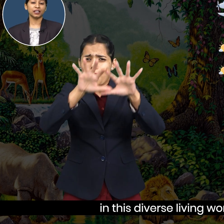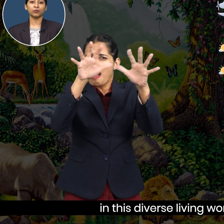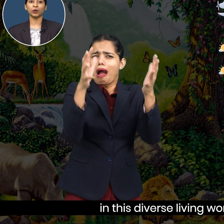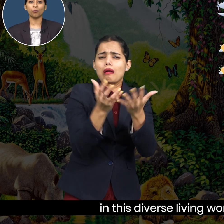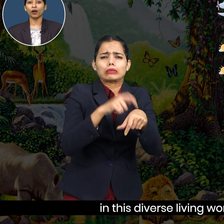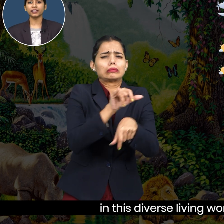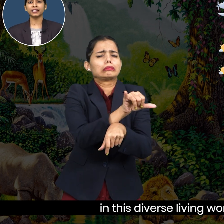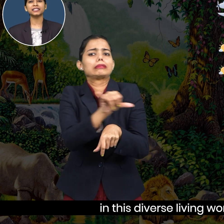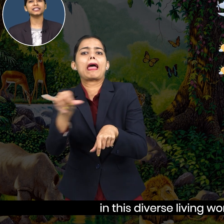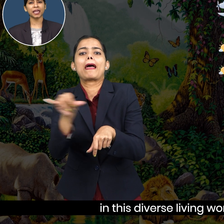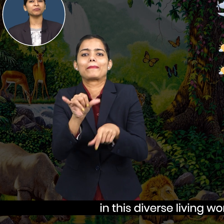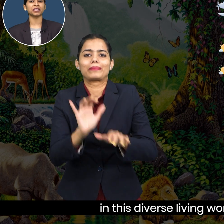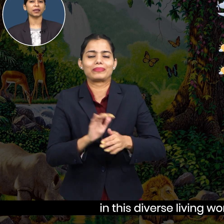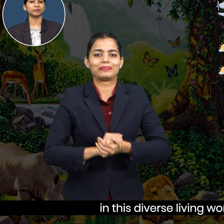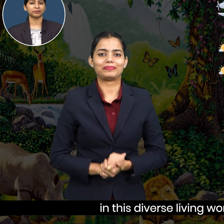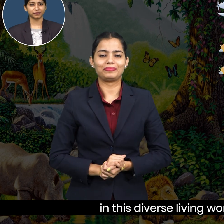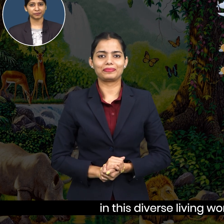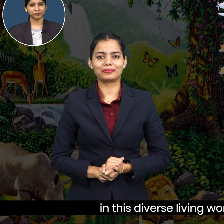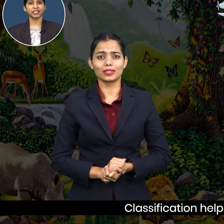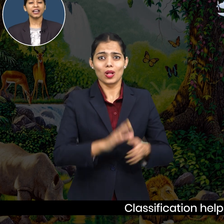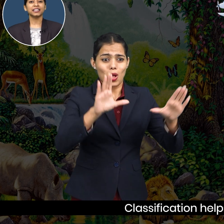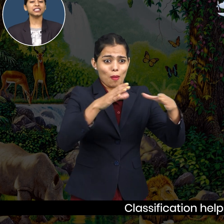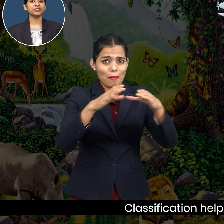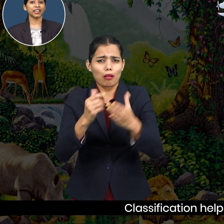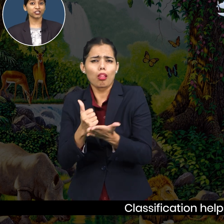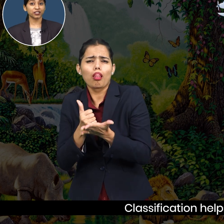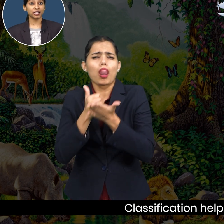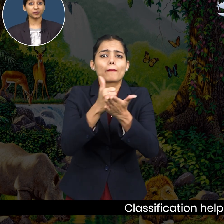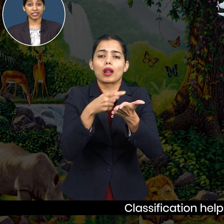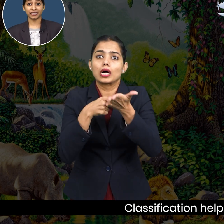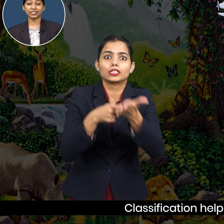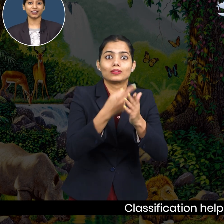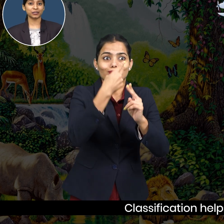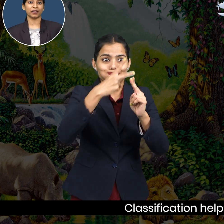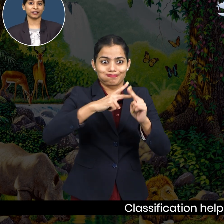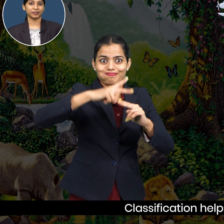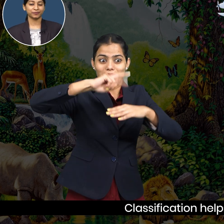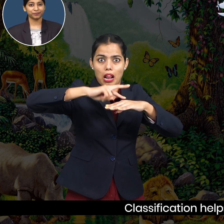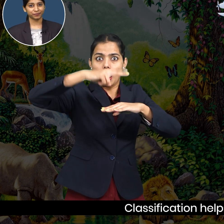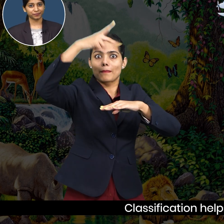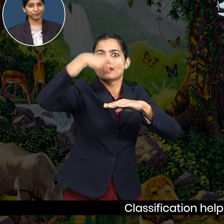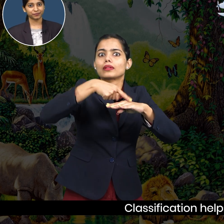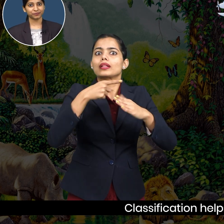diverse living world at the same time. Classification helps in this respect.